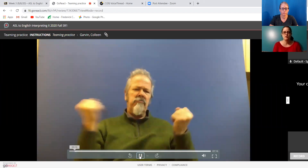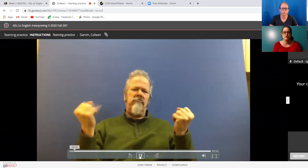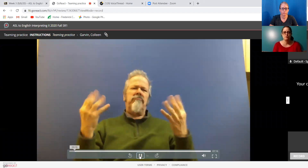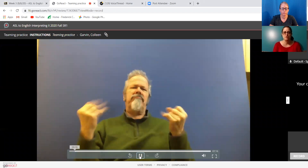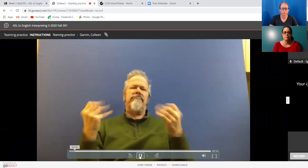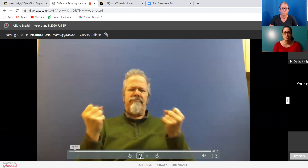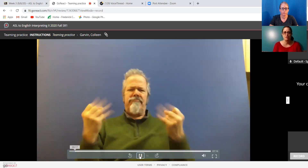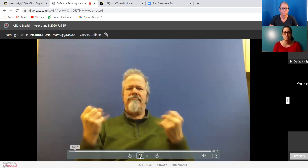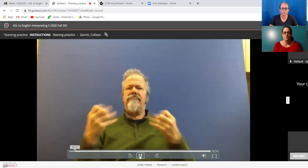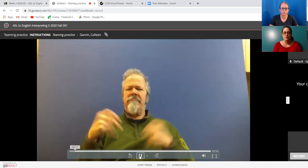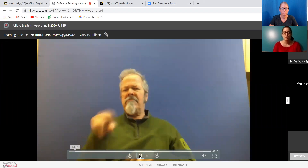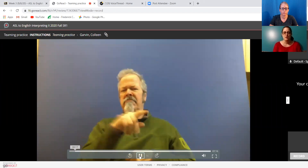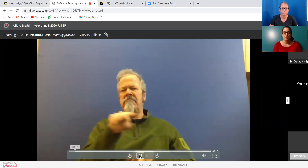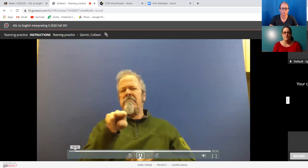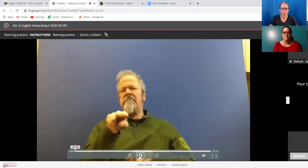a children's book.